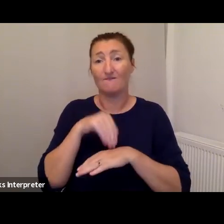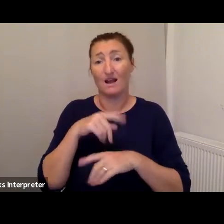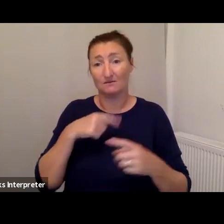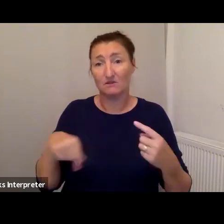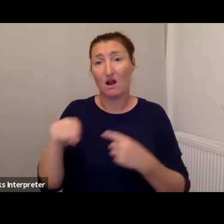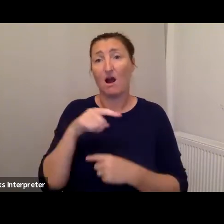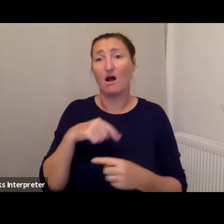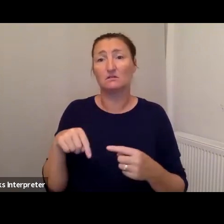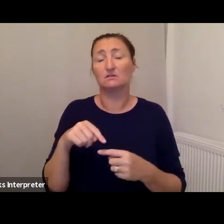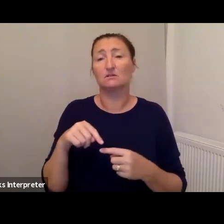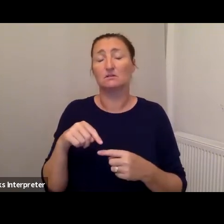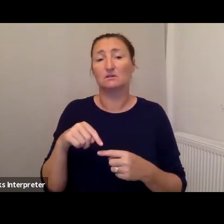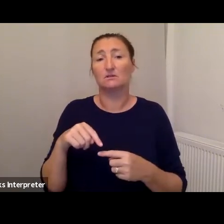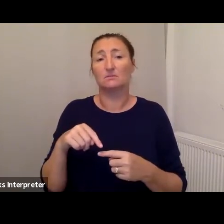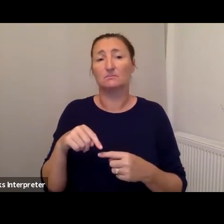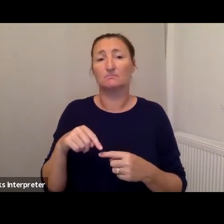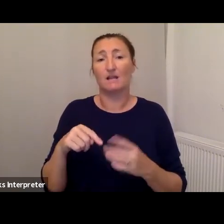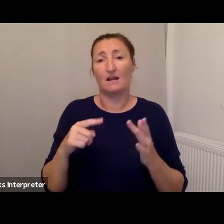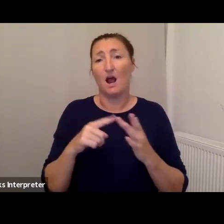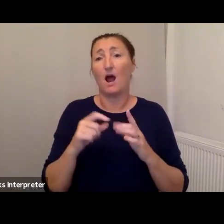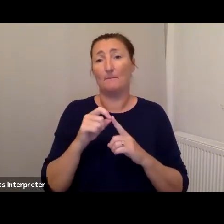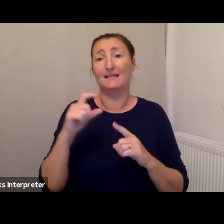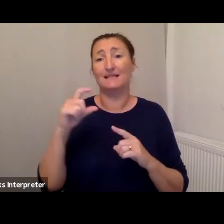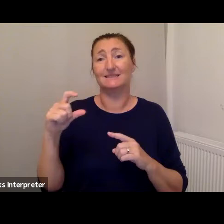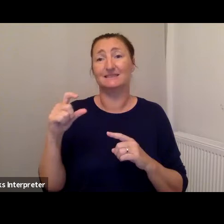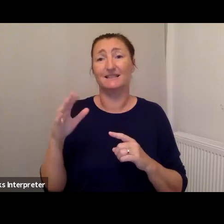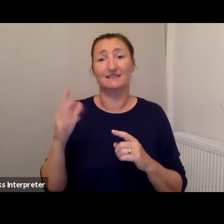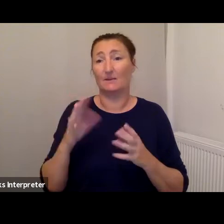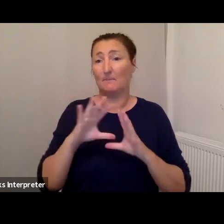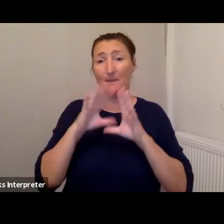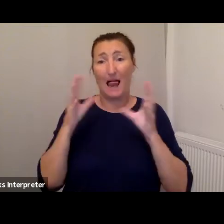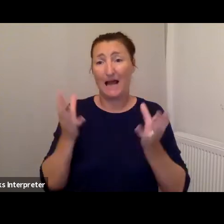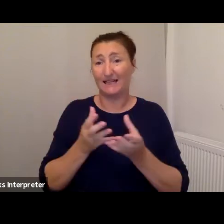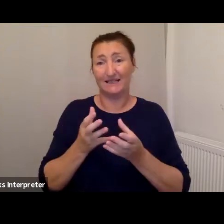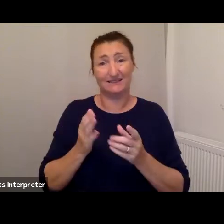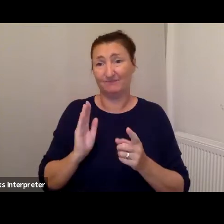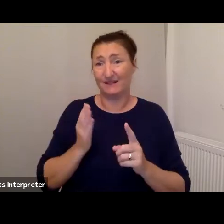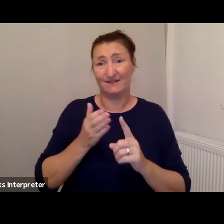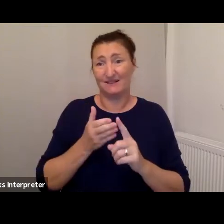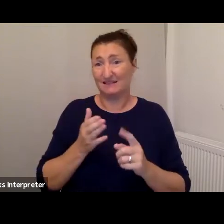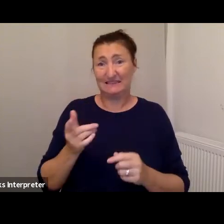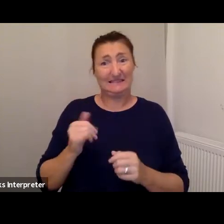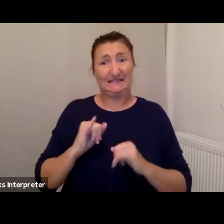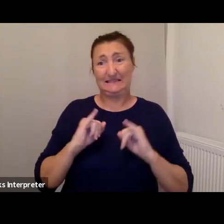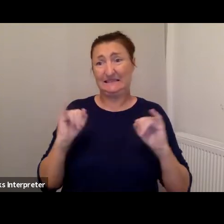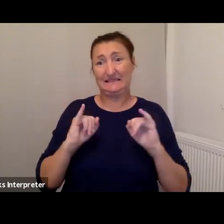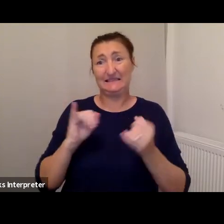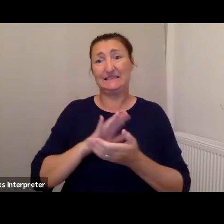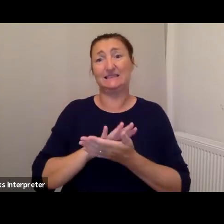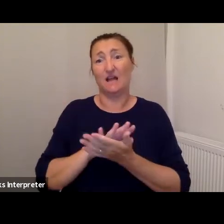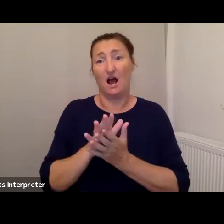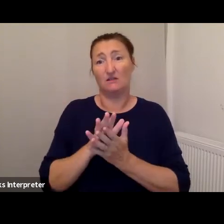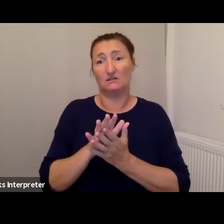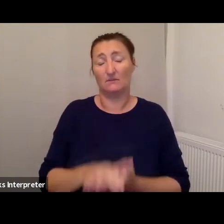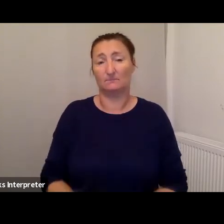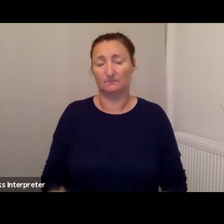maybe what the IPCC says, it leads to a planetary disaster. So this is a rare moment which we must later